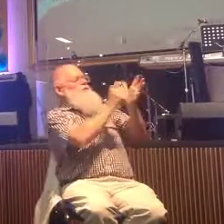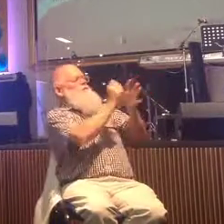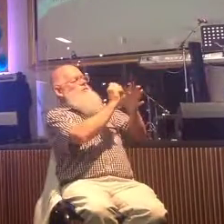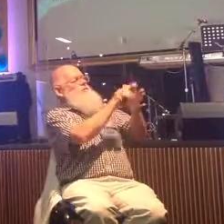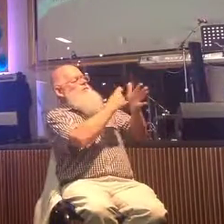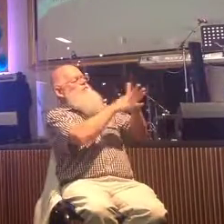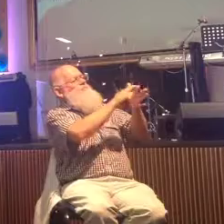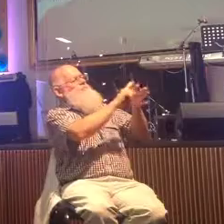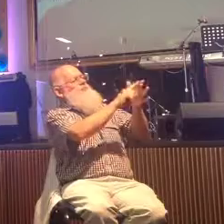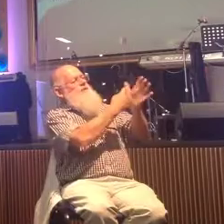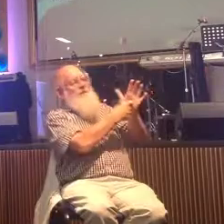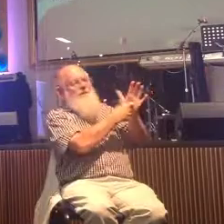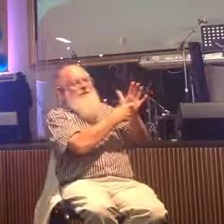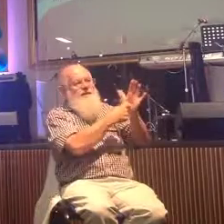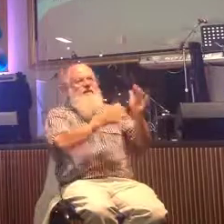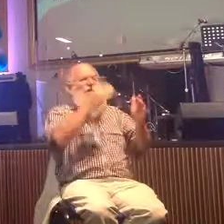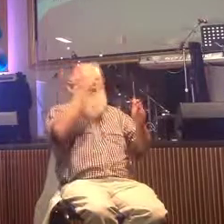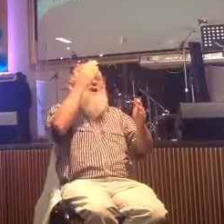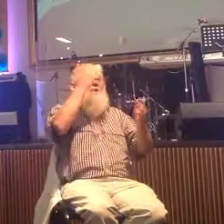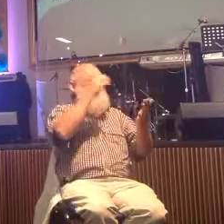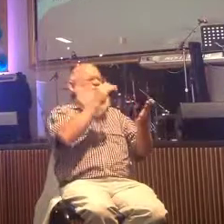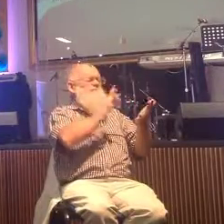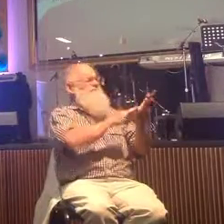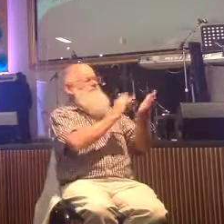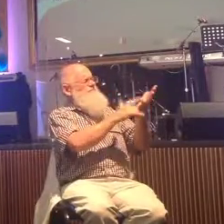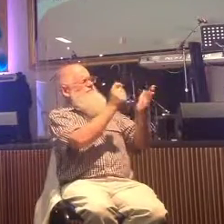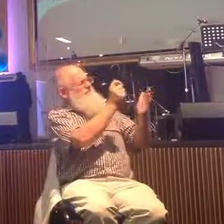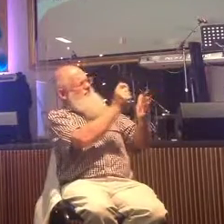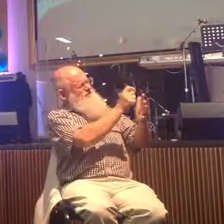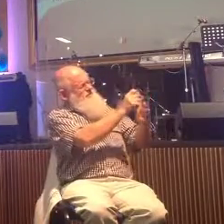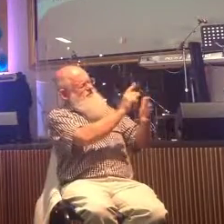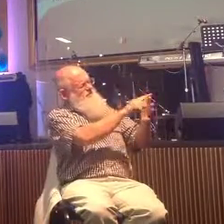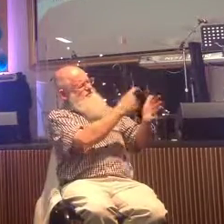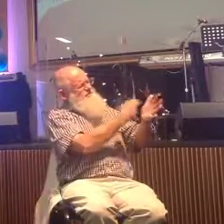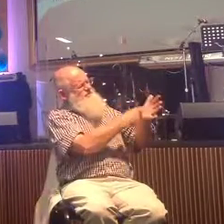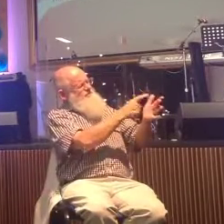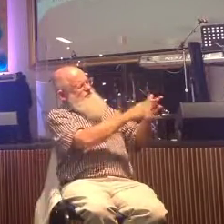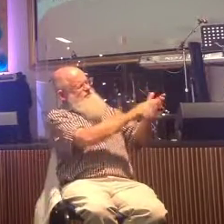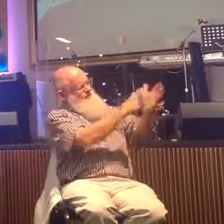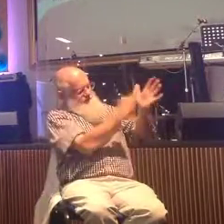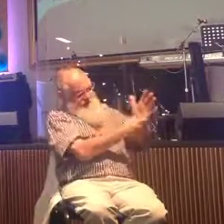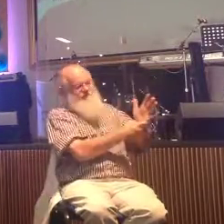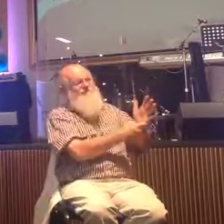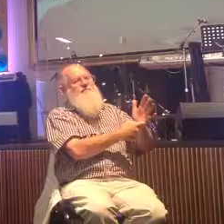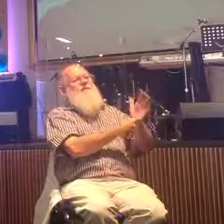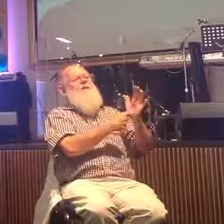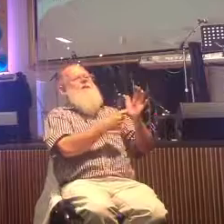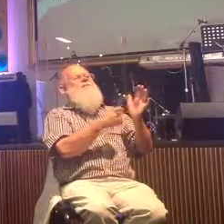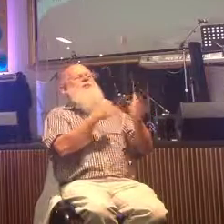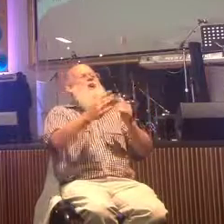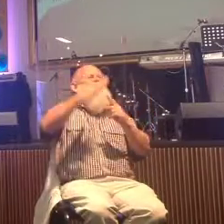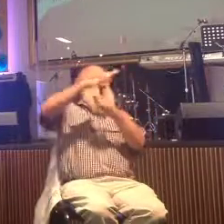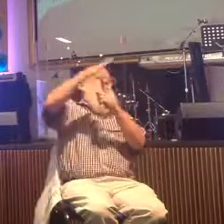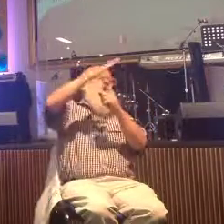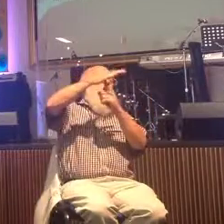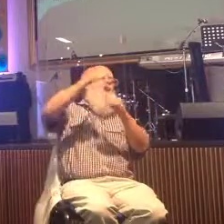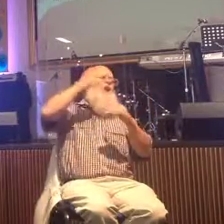anxiety, whether it's anything that comes against you, Jesus is superior. And we find release from fear, we find release